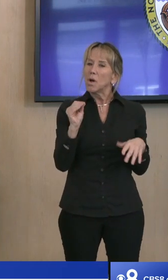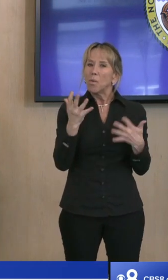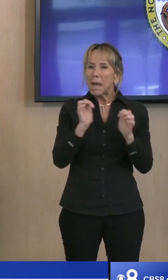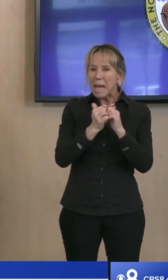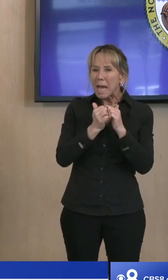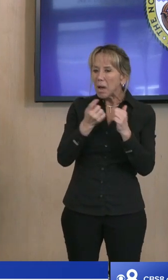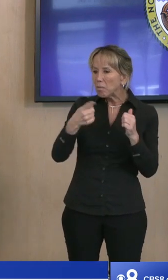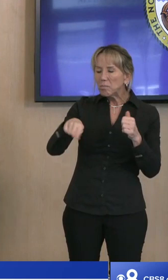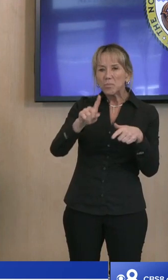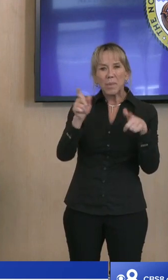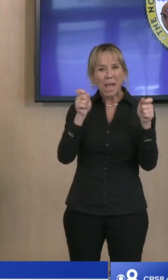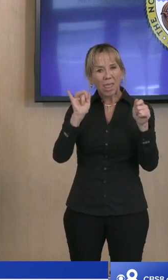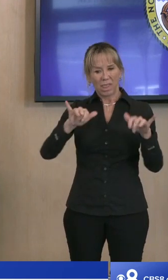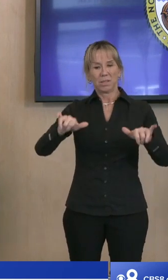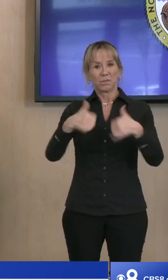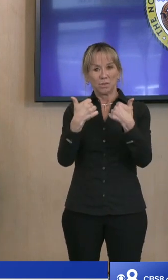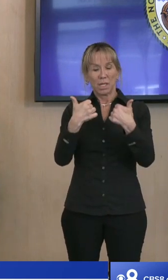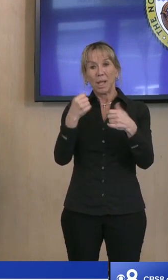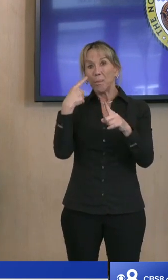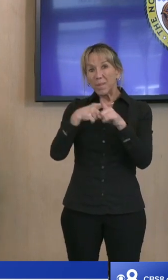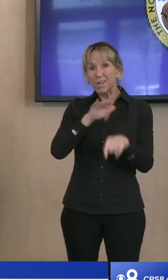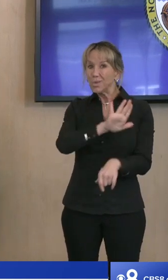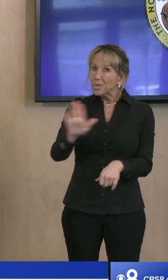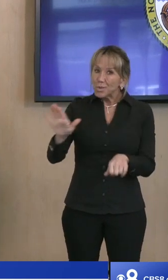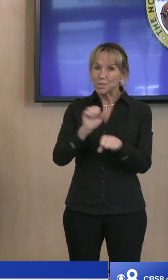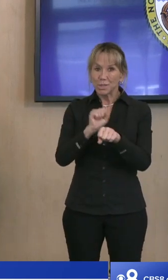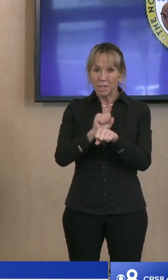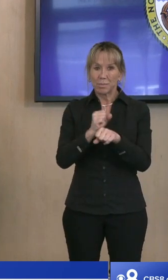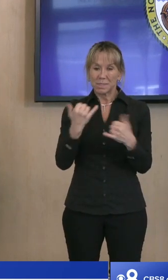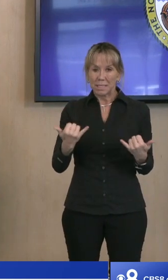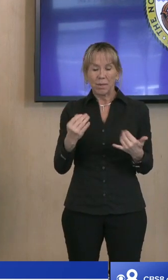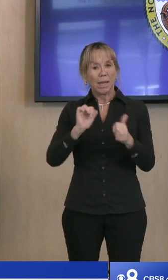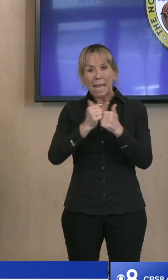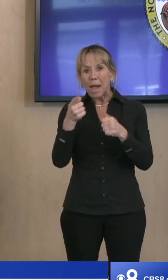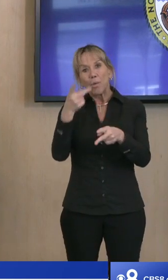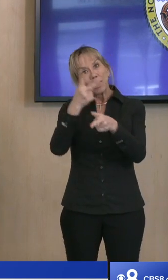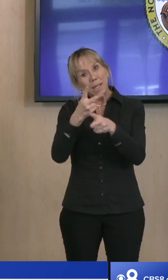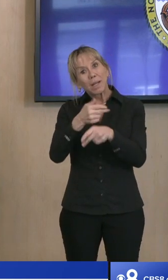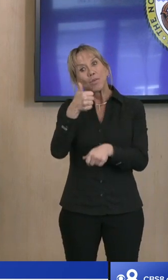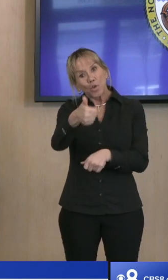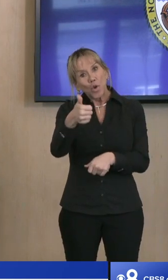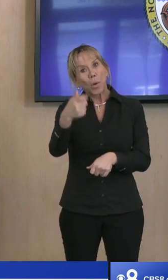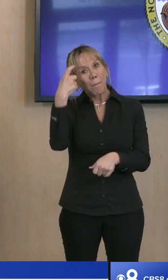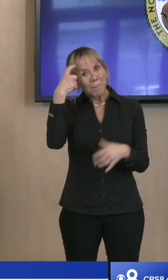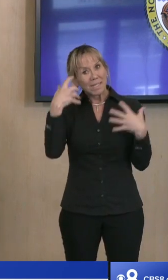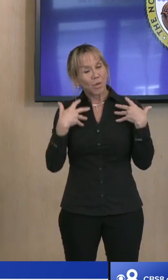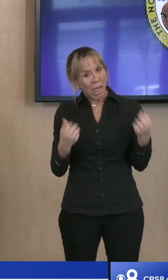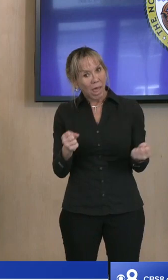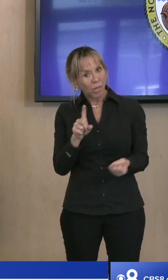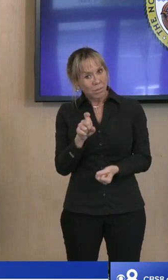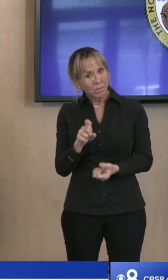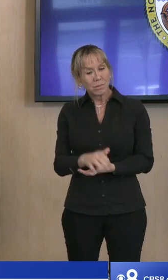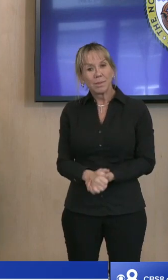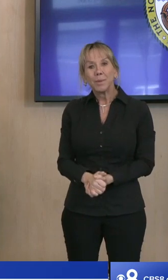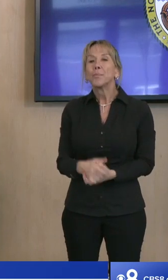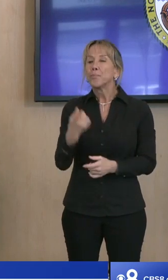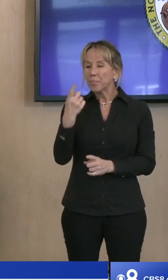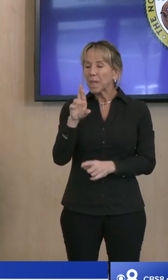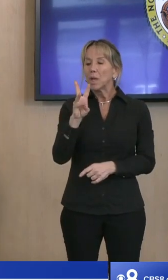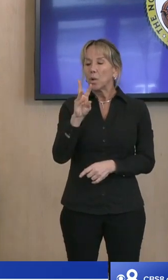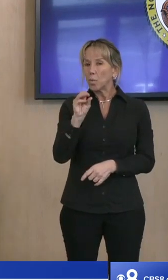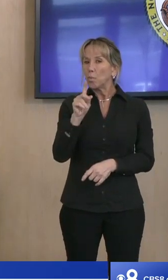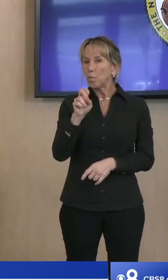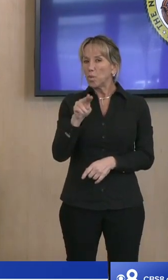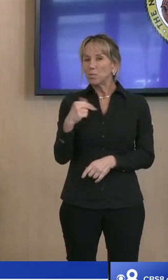these challenges, plus the challenges of your jobs right now, and how are you taking care of your own mental health? Dr. Wooten's going to answer that